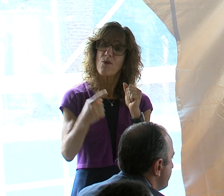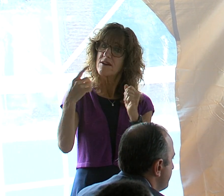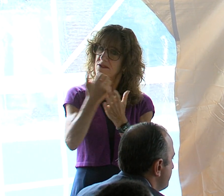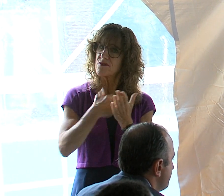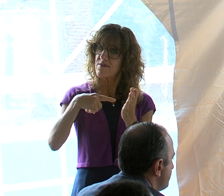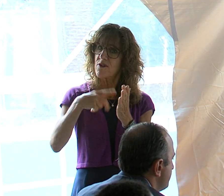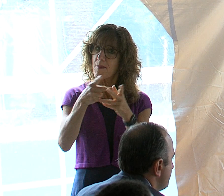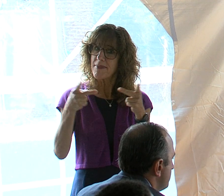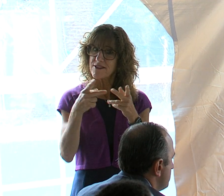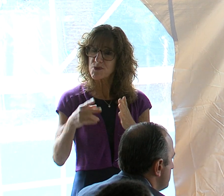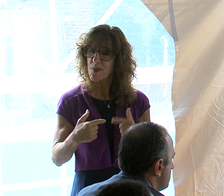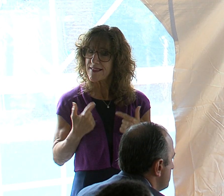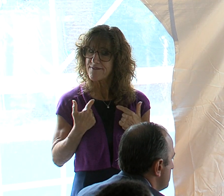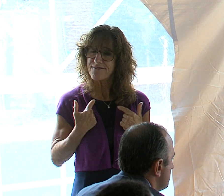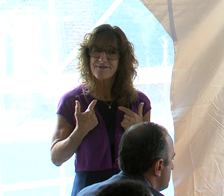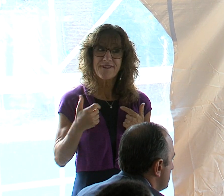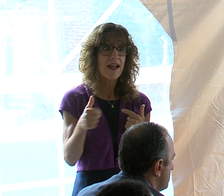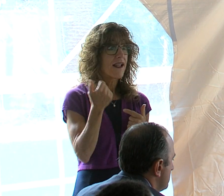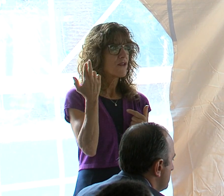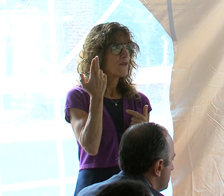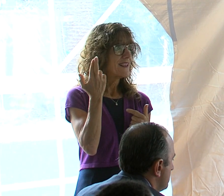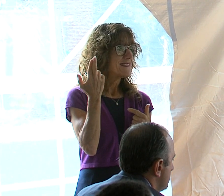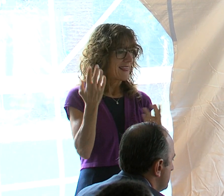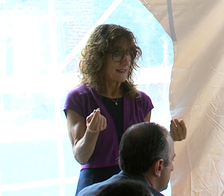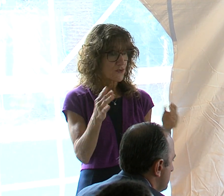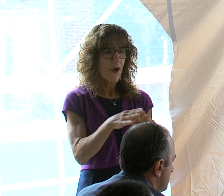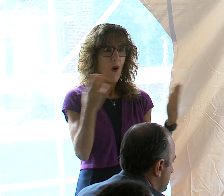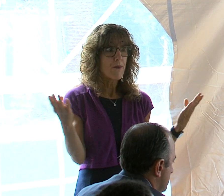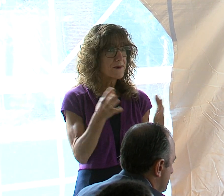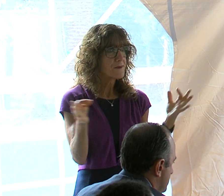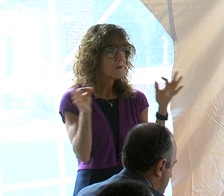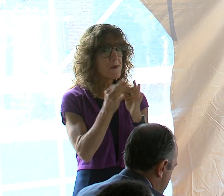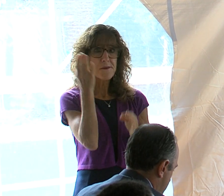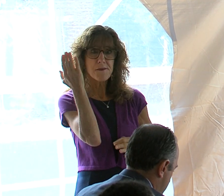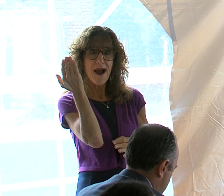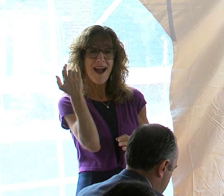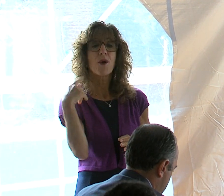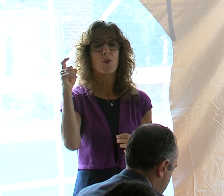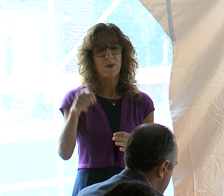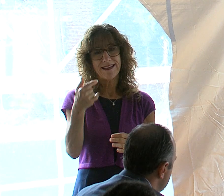live. Another reason this ground opening is so important, we need the Gateway at Peerless, and Upper